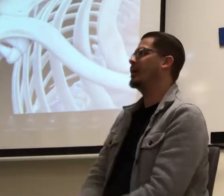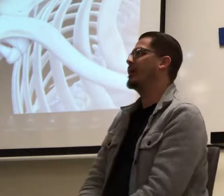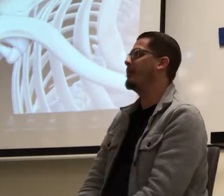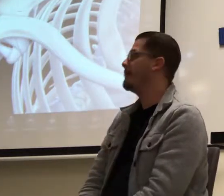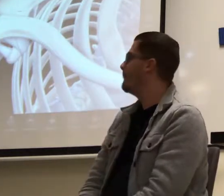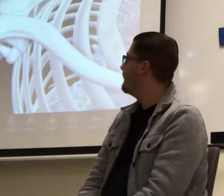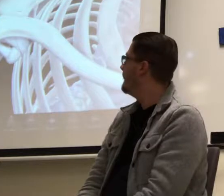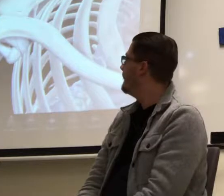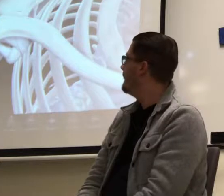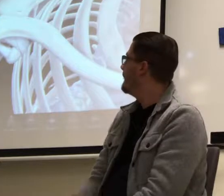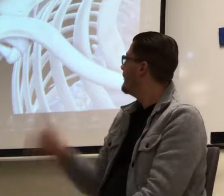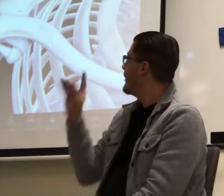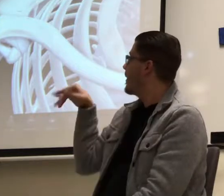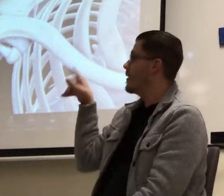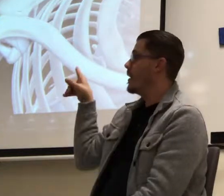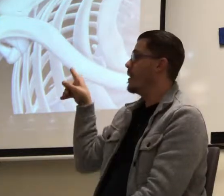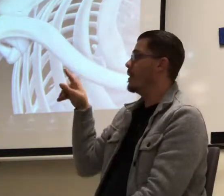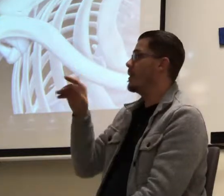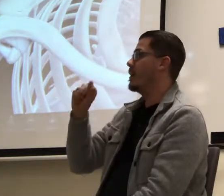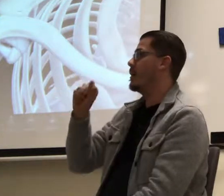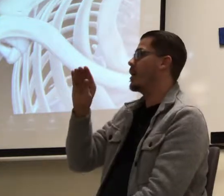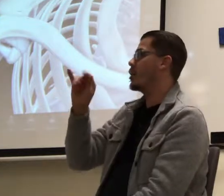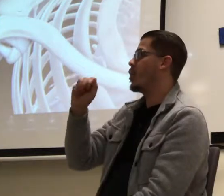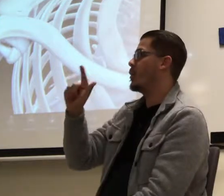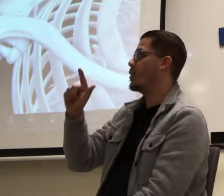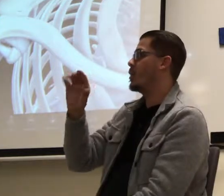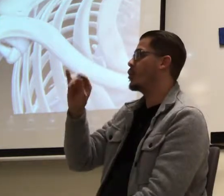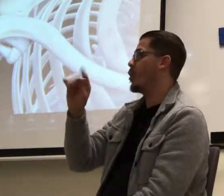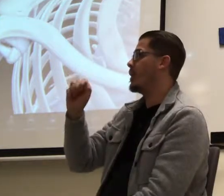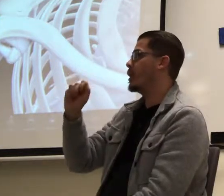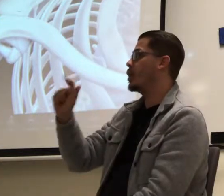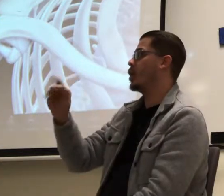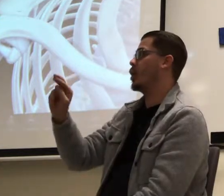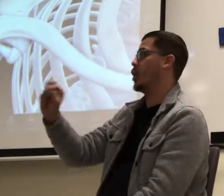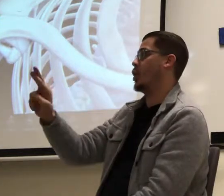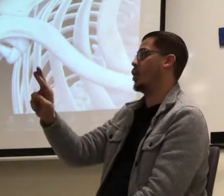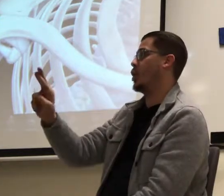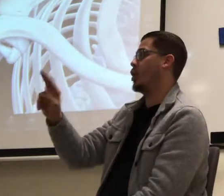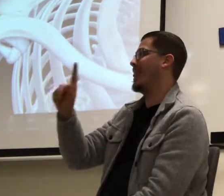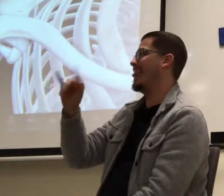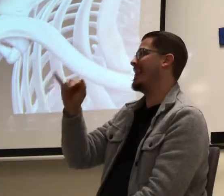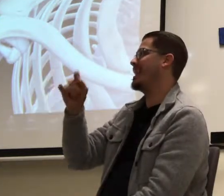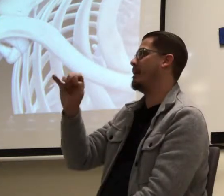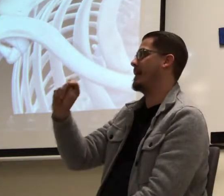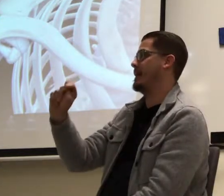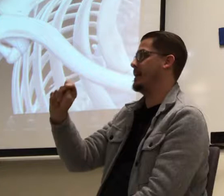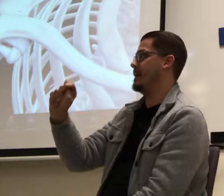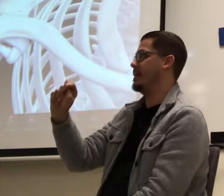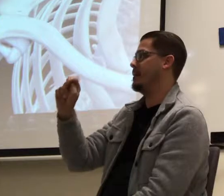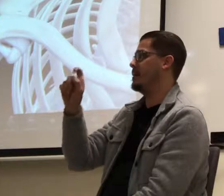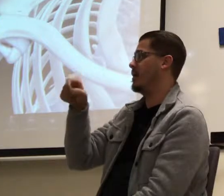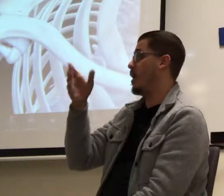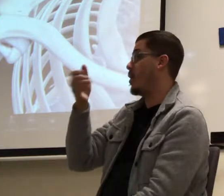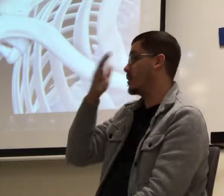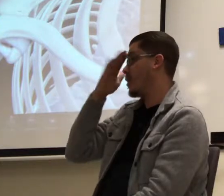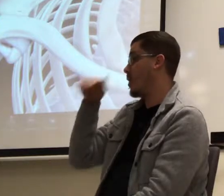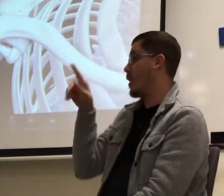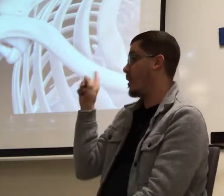For example, that one is the acromioclavicular ligament. You should note that one. I want you to know that